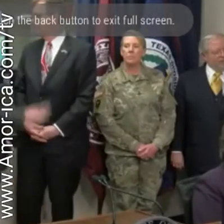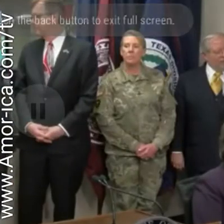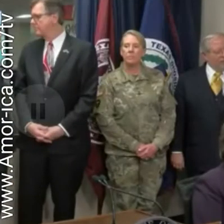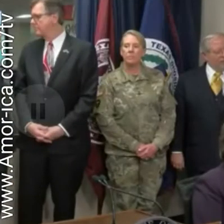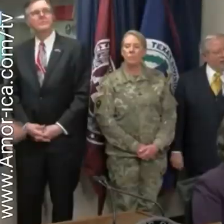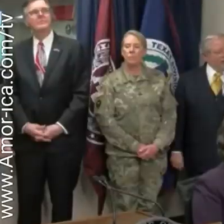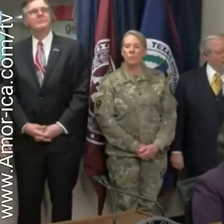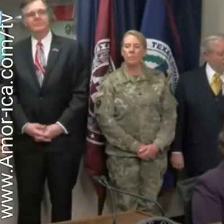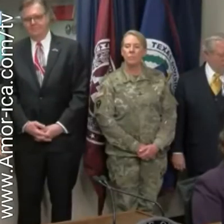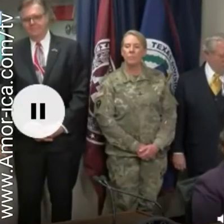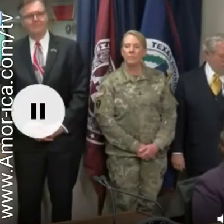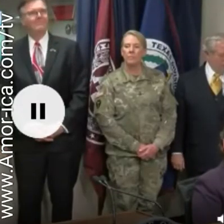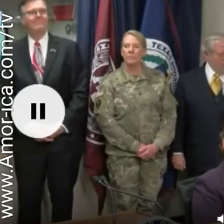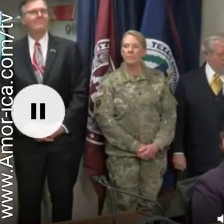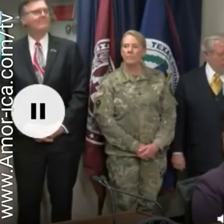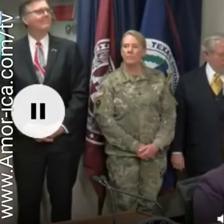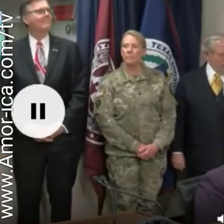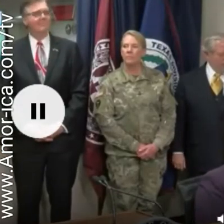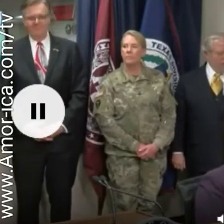50 minutes long. Maybe.